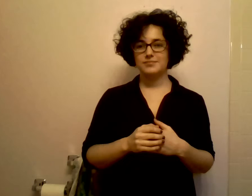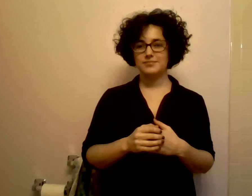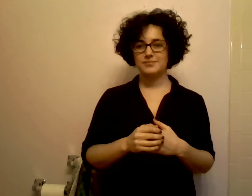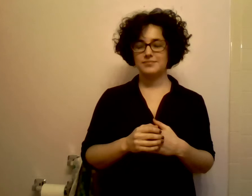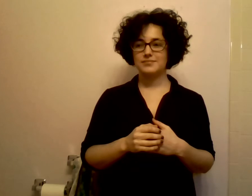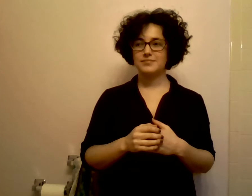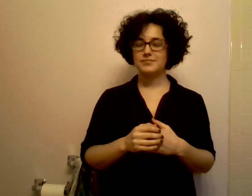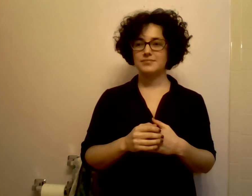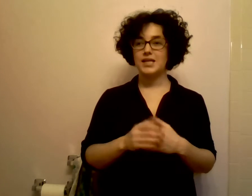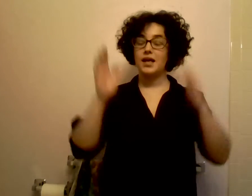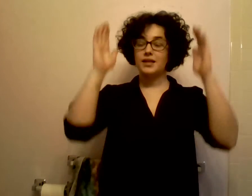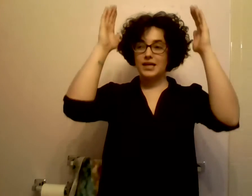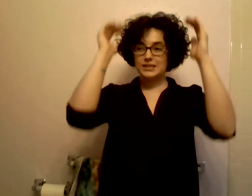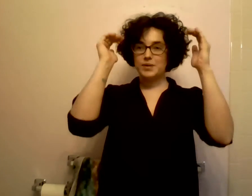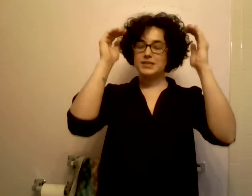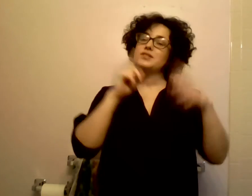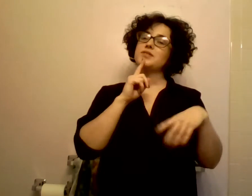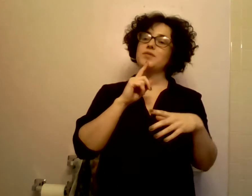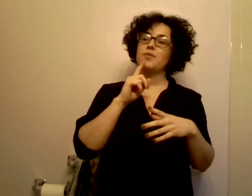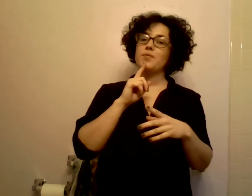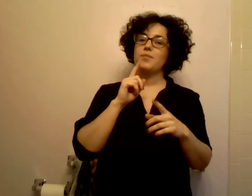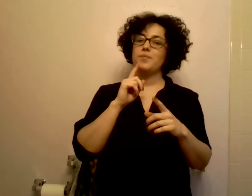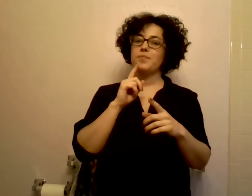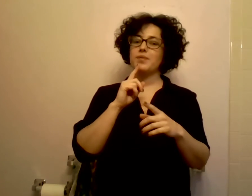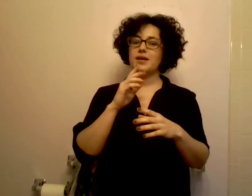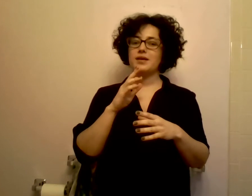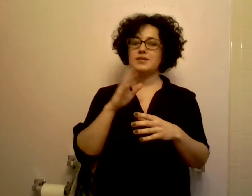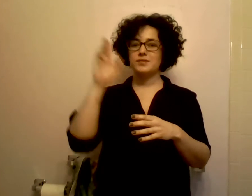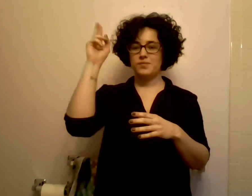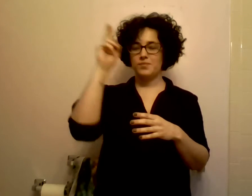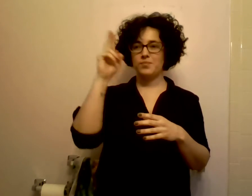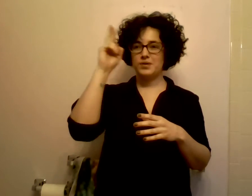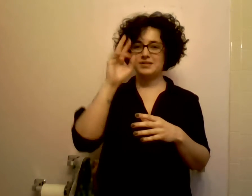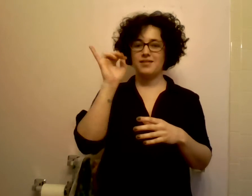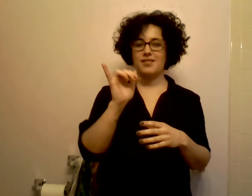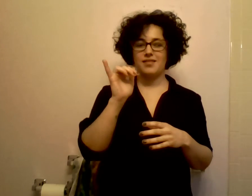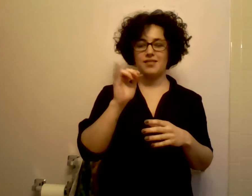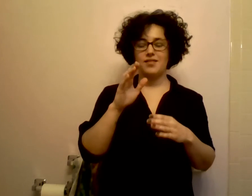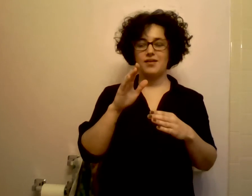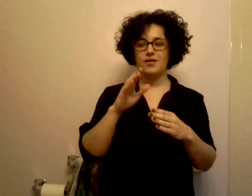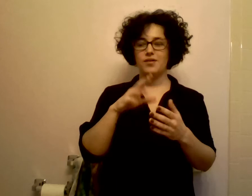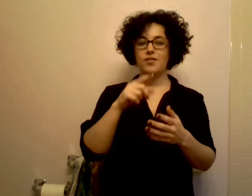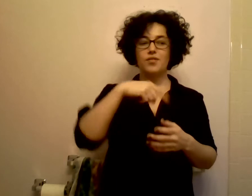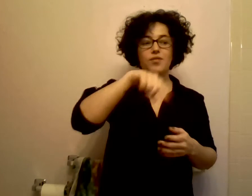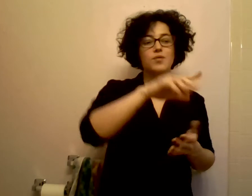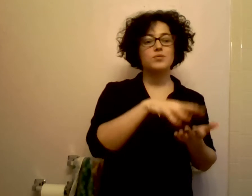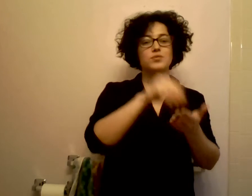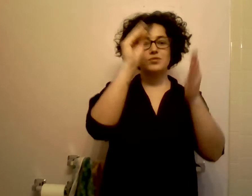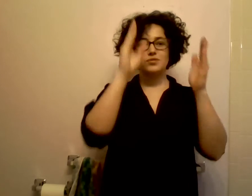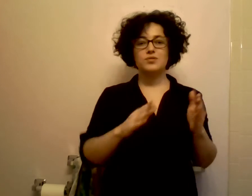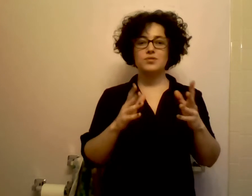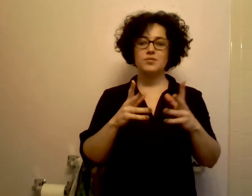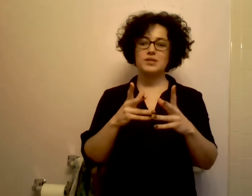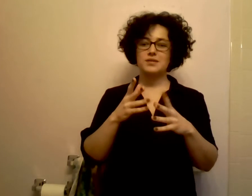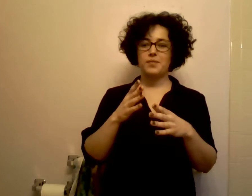expectations. In summary, if we learn to live with fear as an ally, which navigates our path in